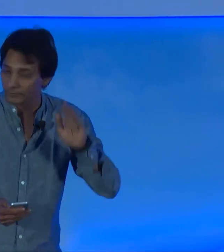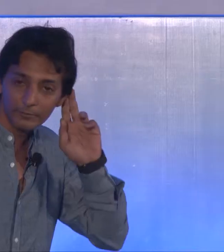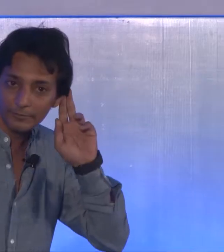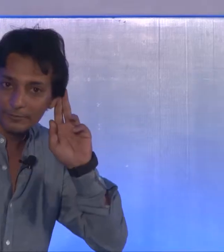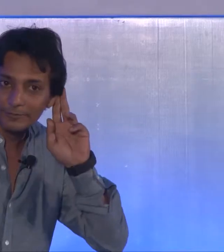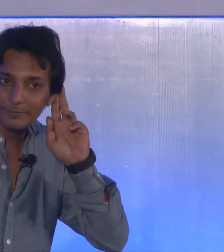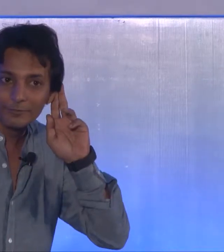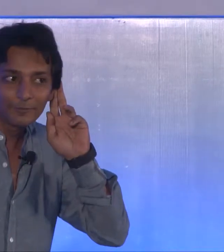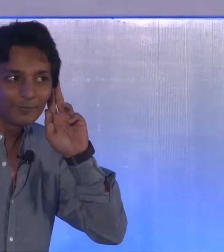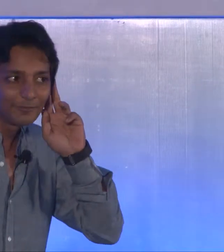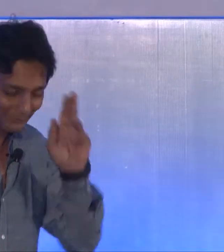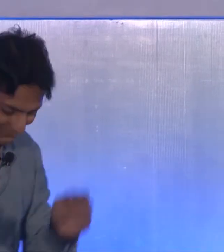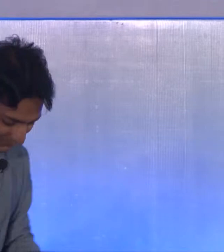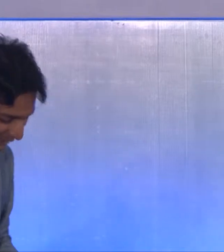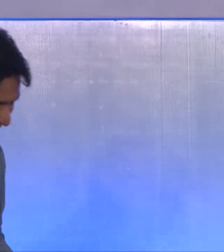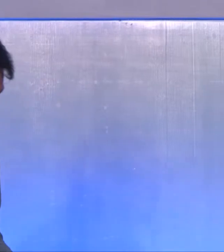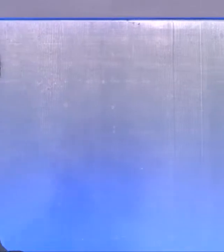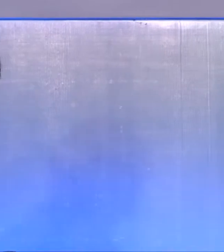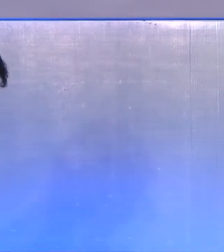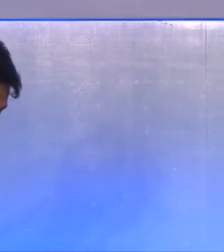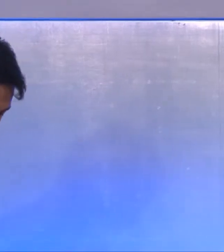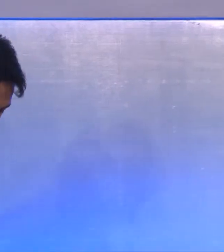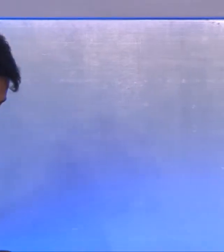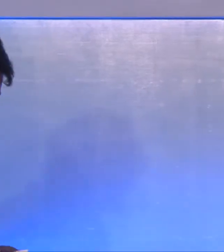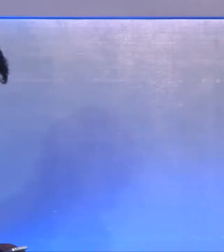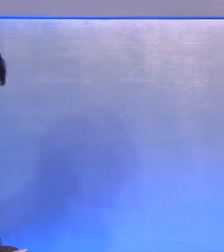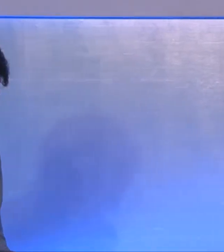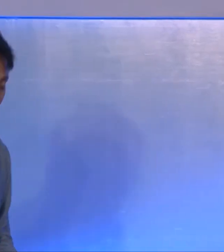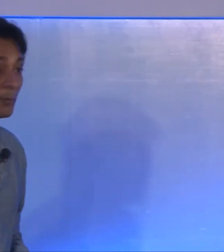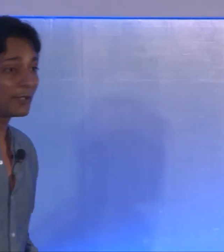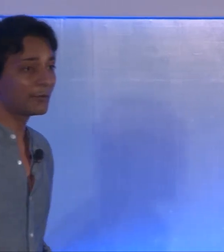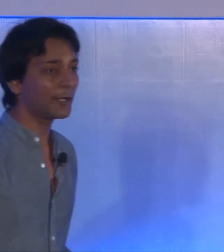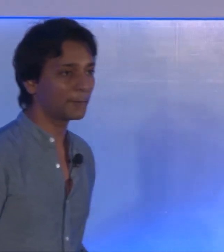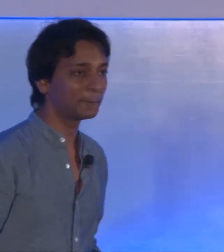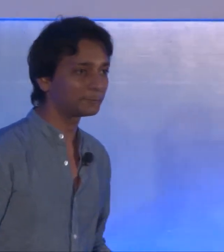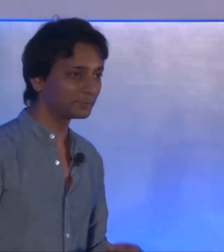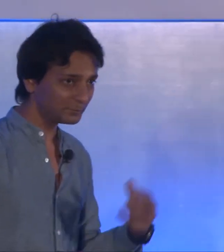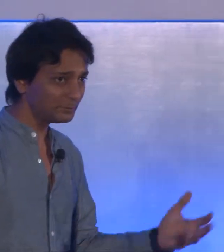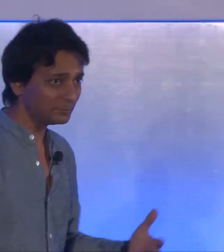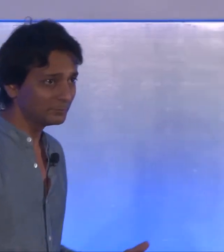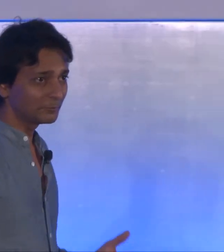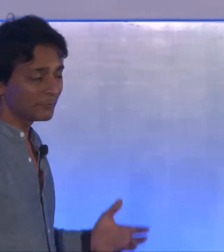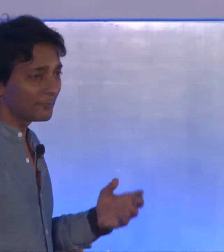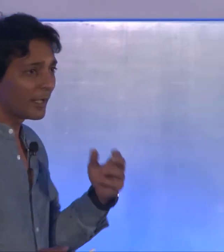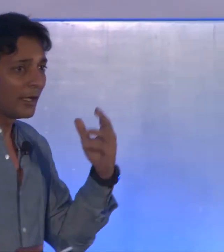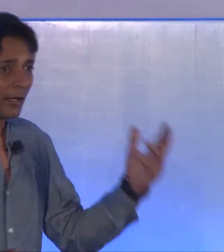it? Yes. Right? Thank you. But today,